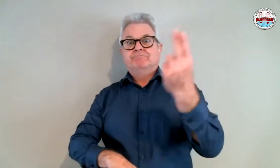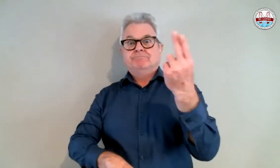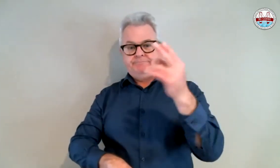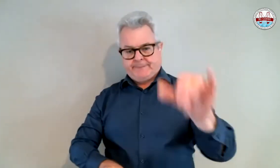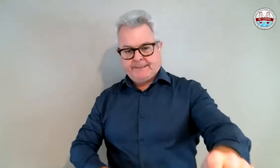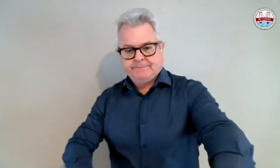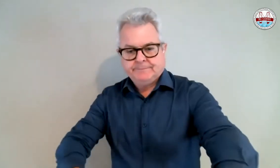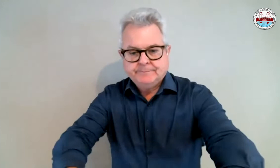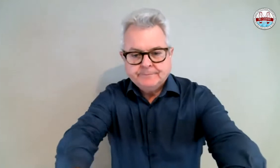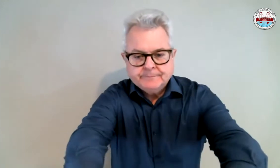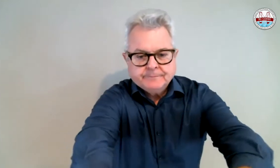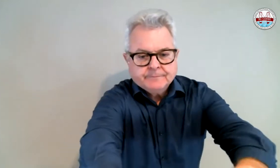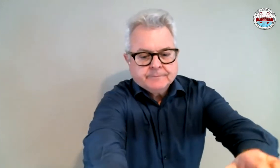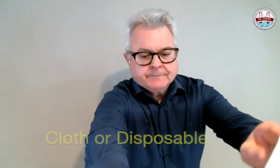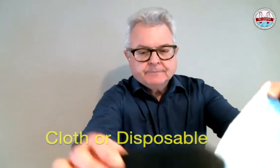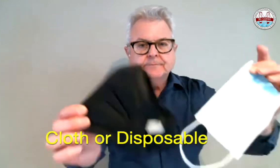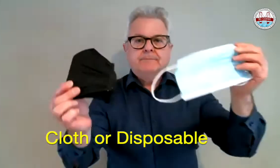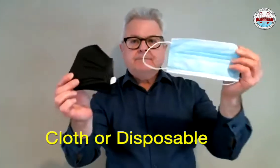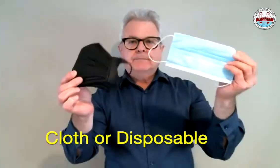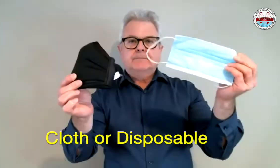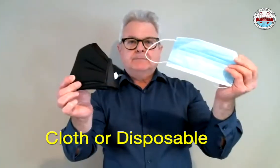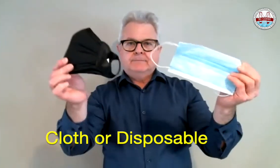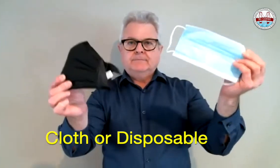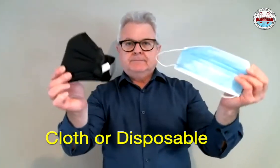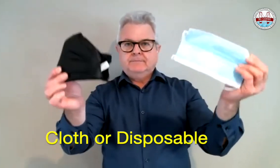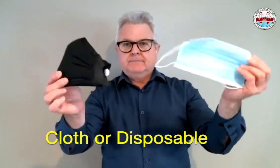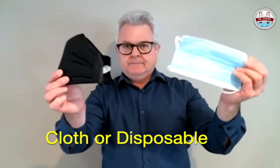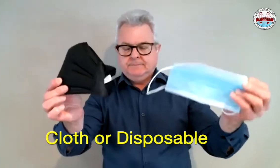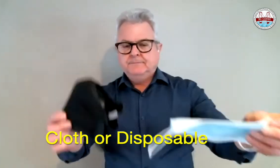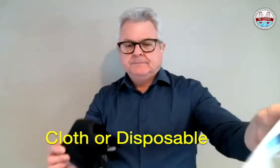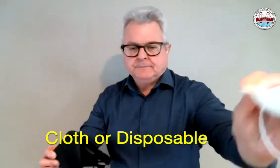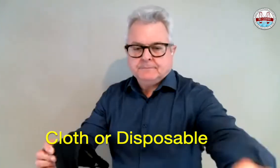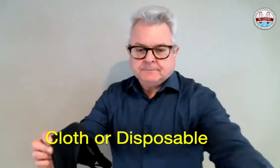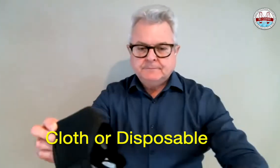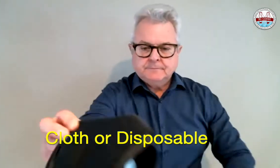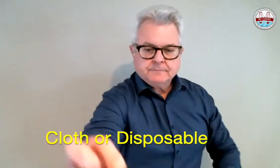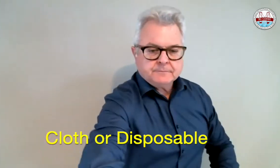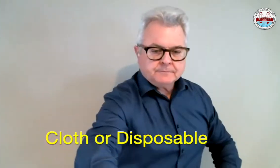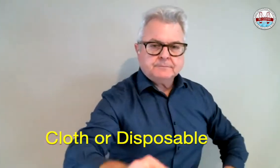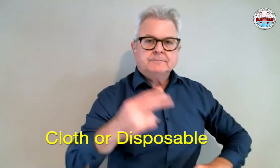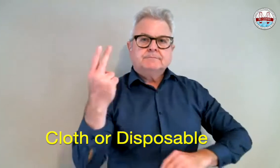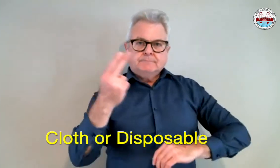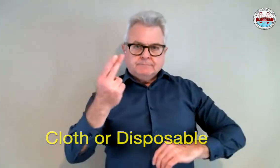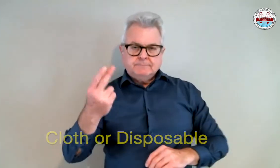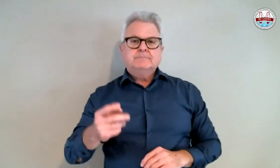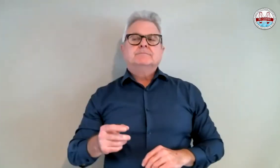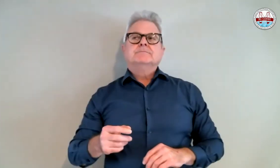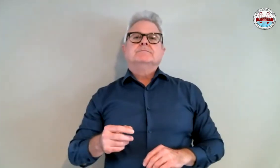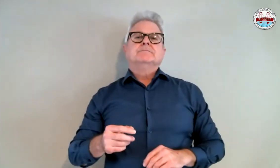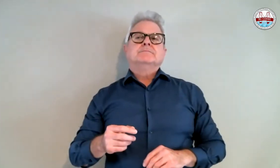Most of the people in the public have been using the first and second type of mask that I've shown you, the disposable and the cloth